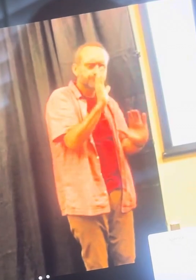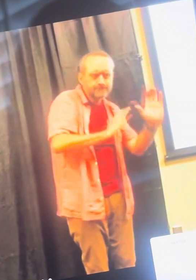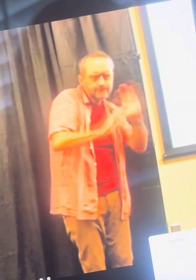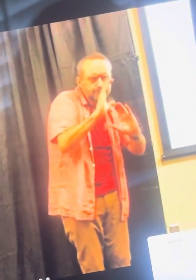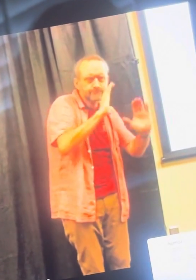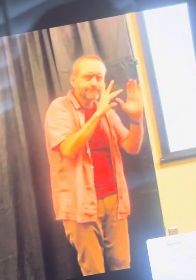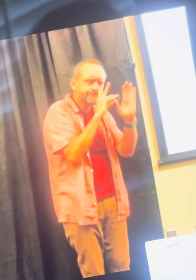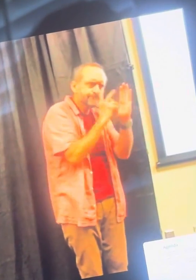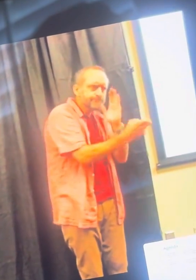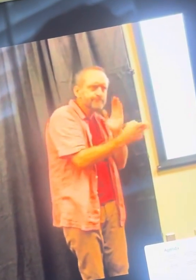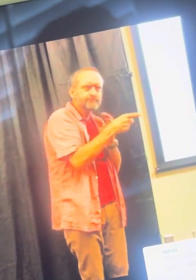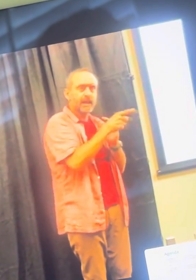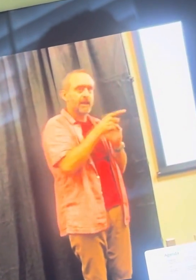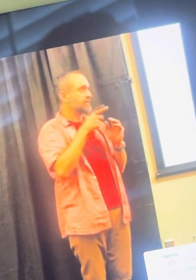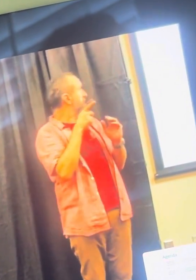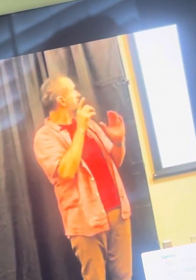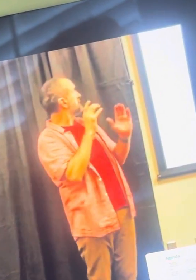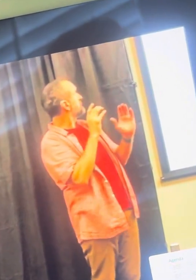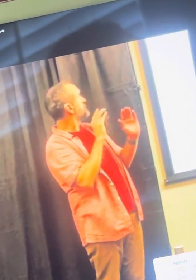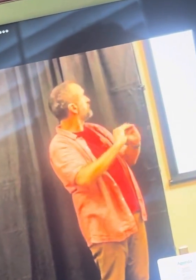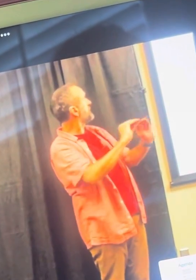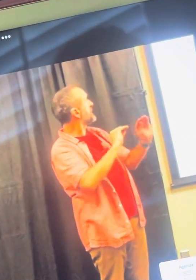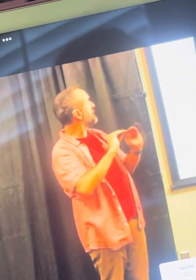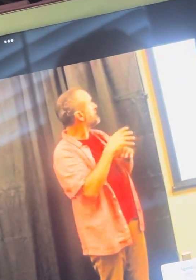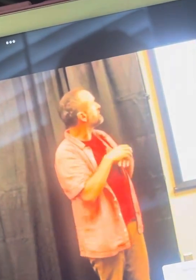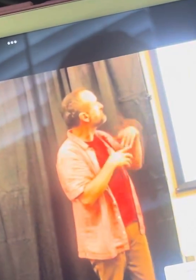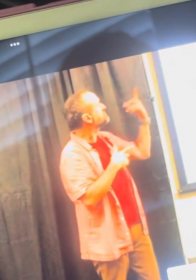Movement classifiers and,